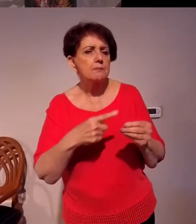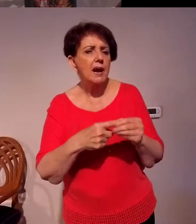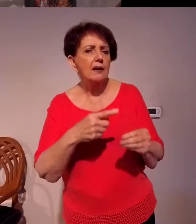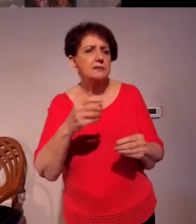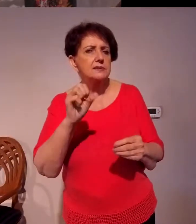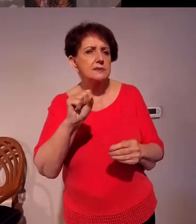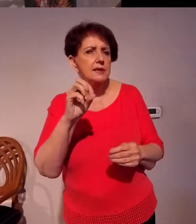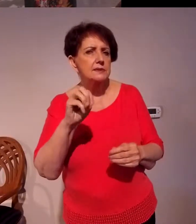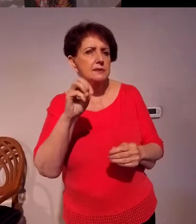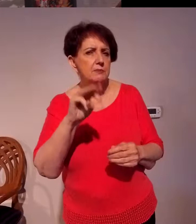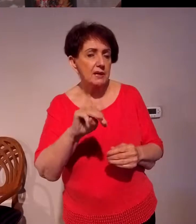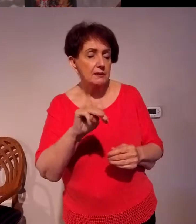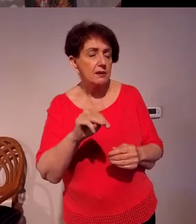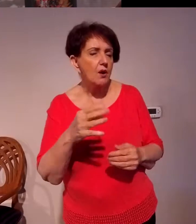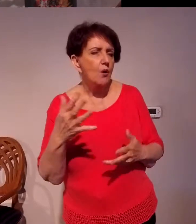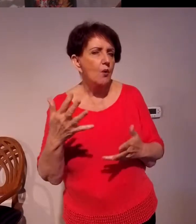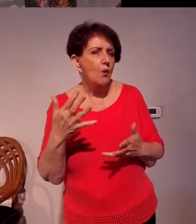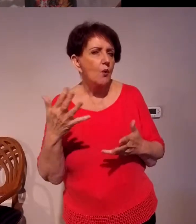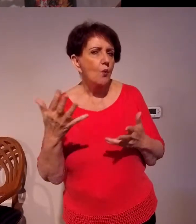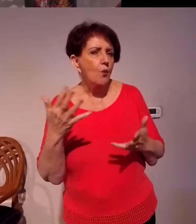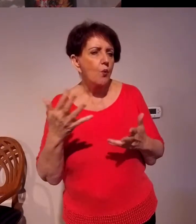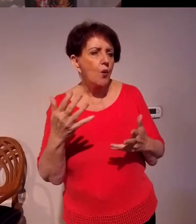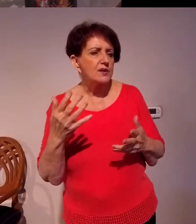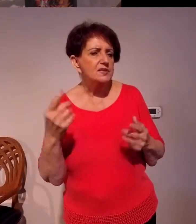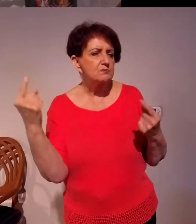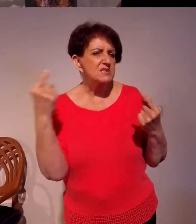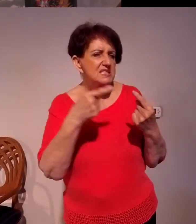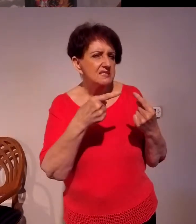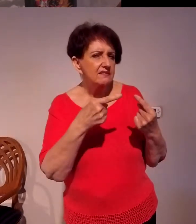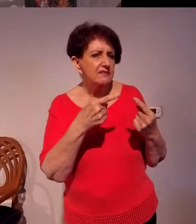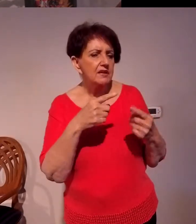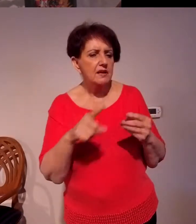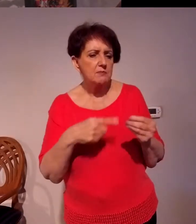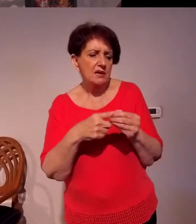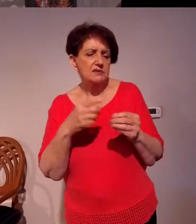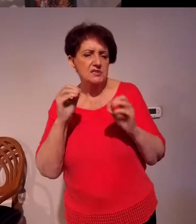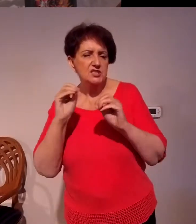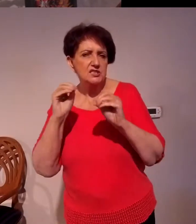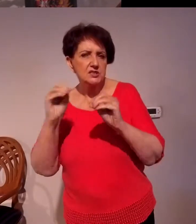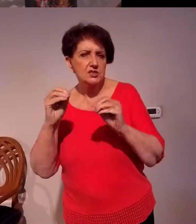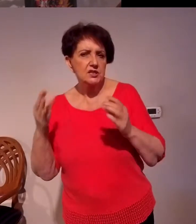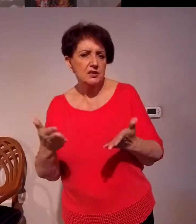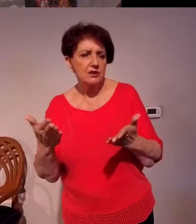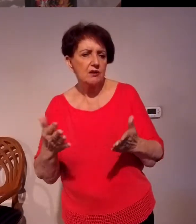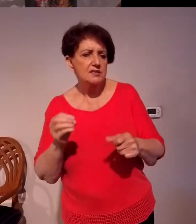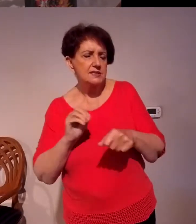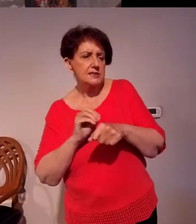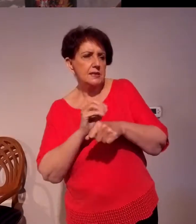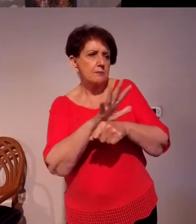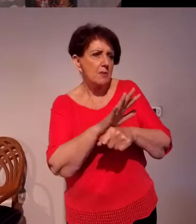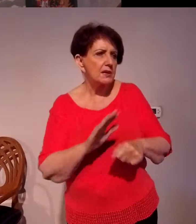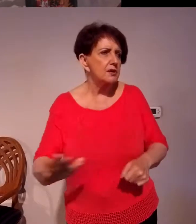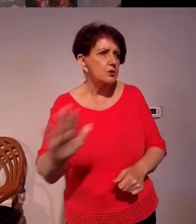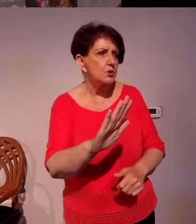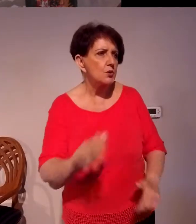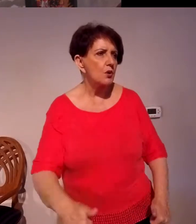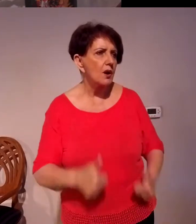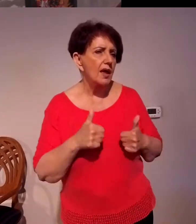what specifically about our teaching has had the most impact on your